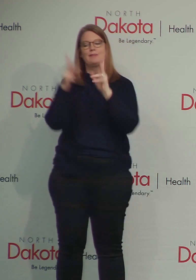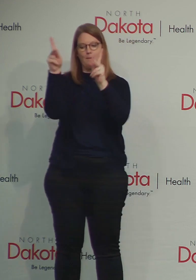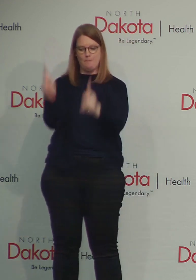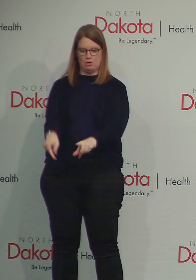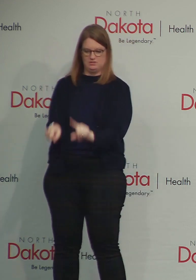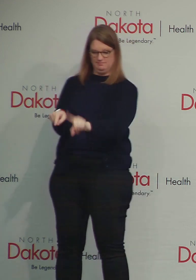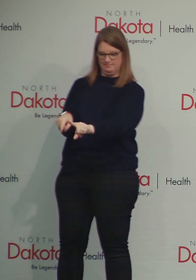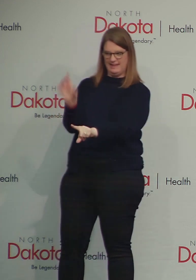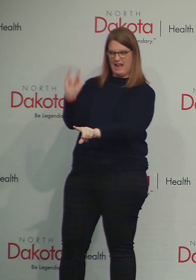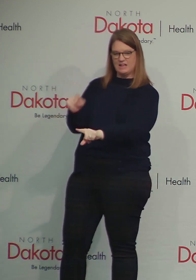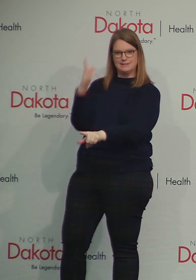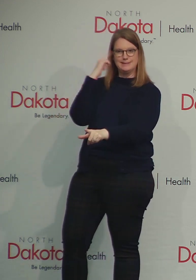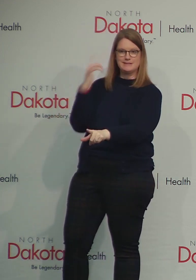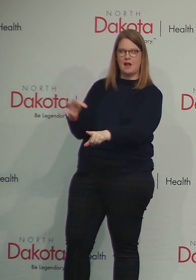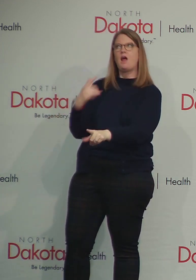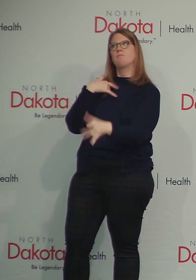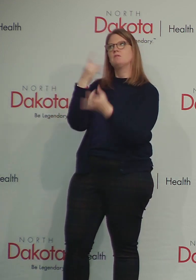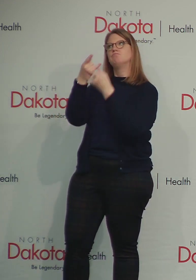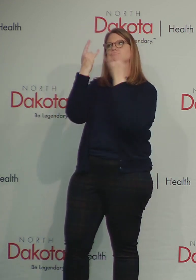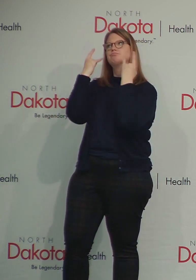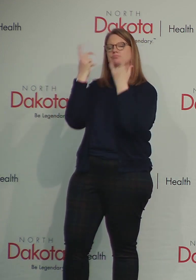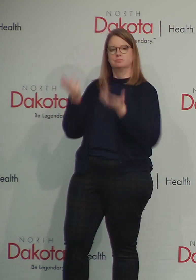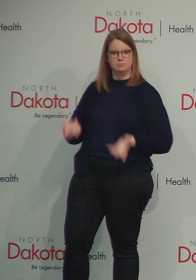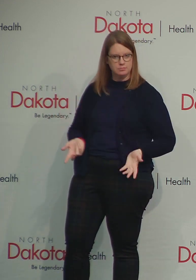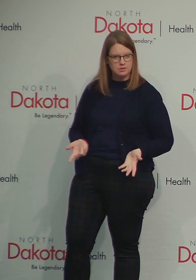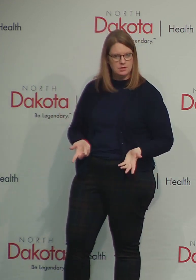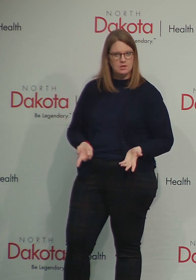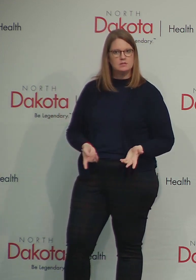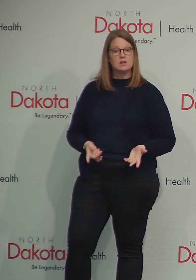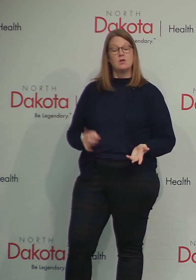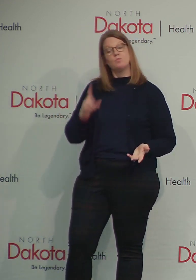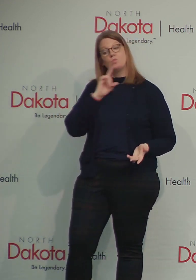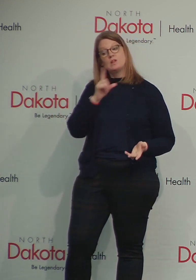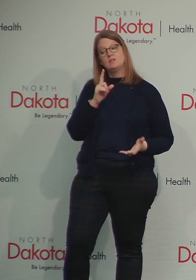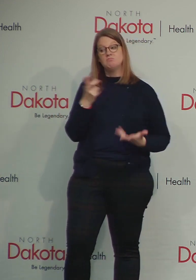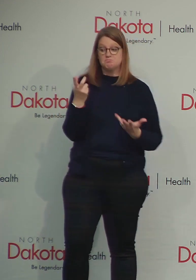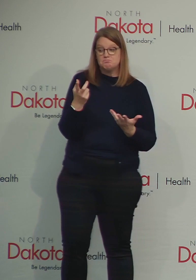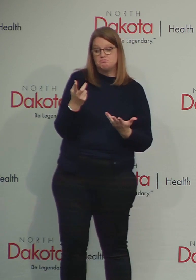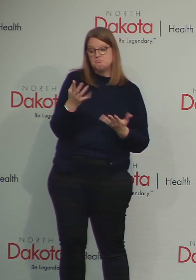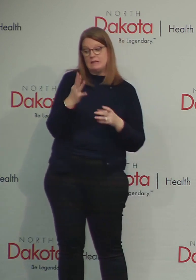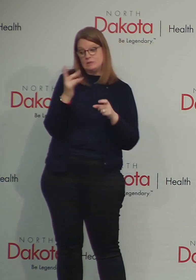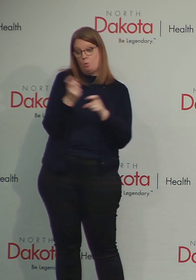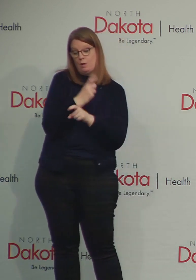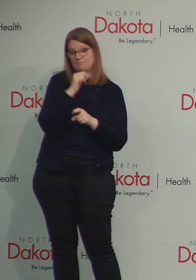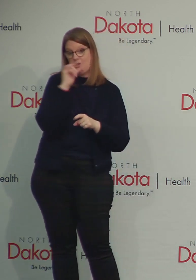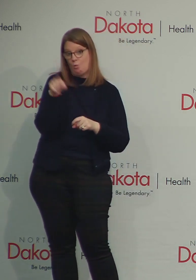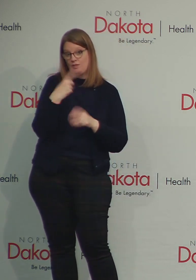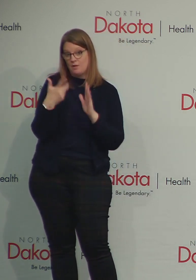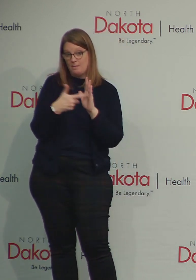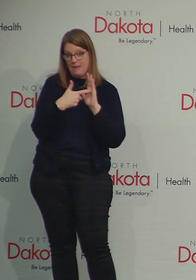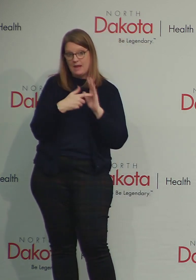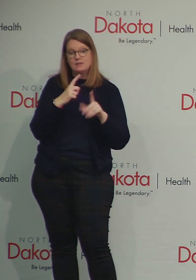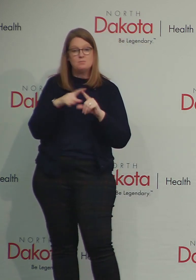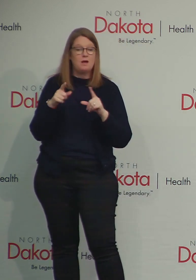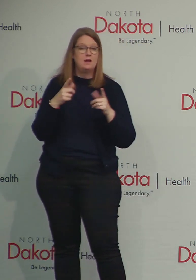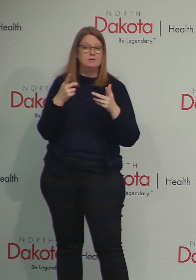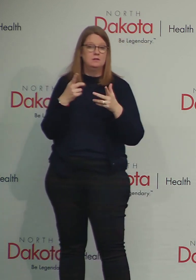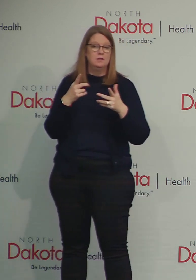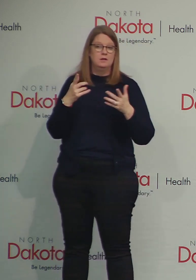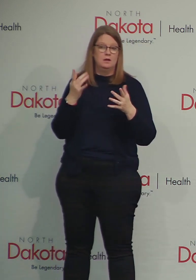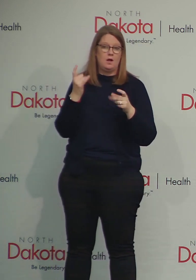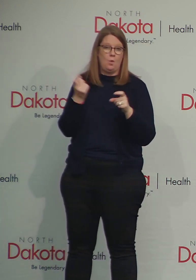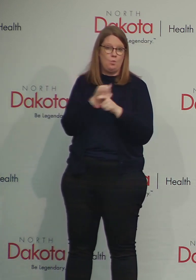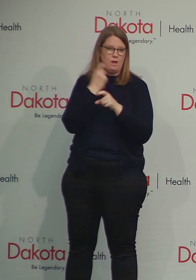individual responsibility at the end of the day. And so I'd say this is a win. This is a win not for mandates. This is a win for the